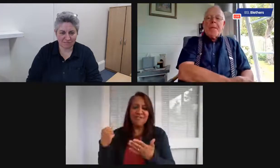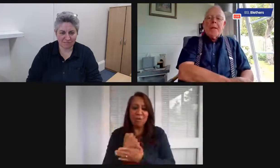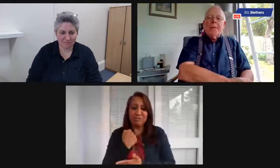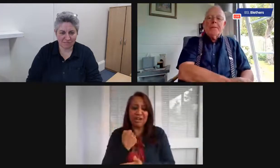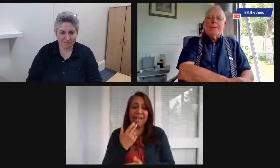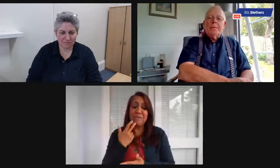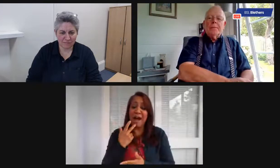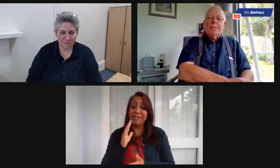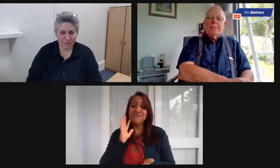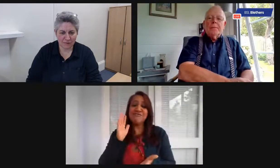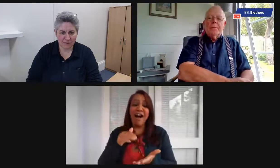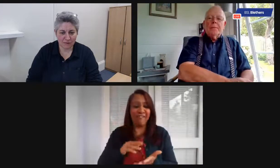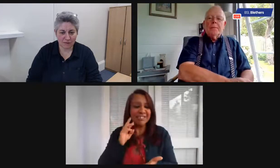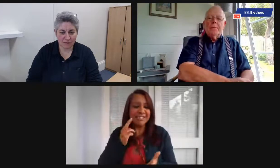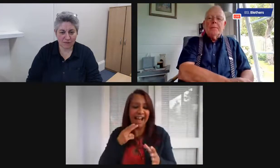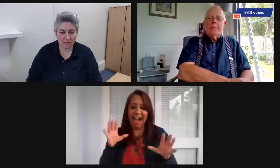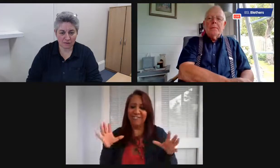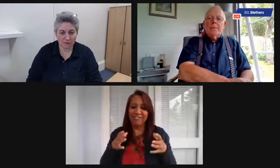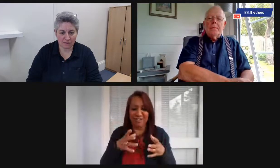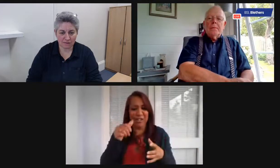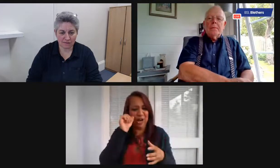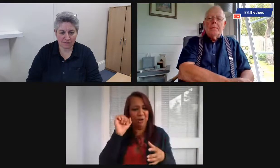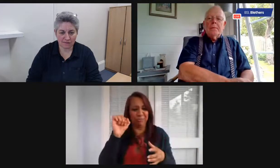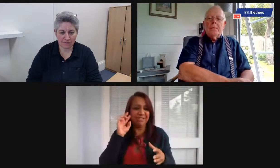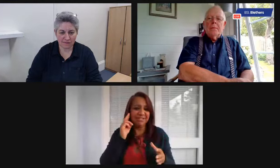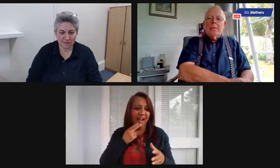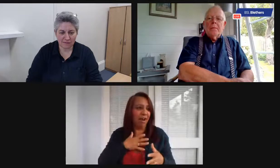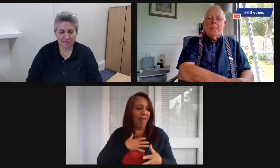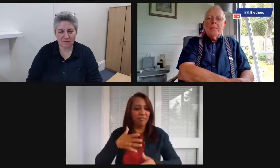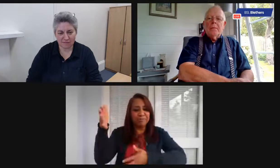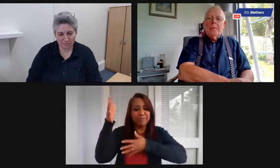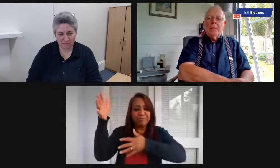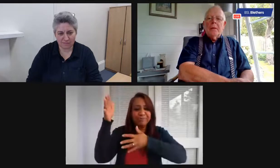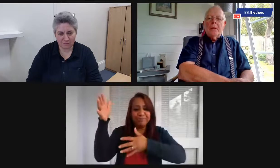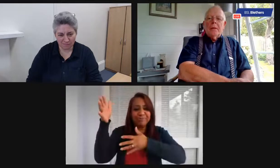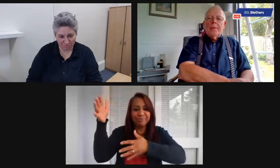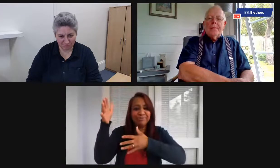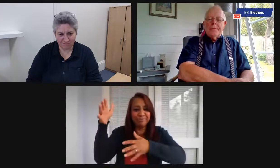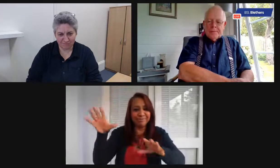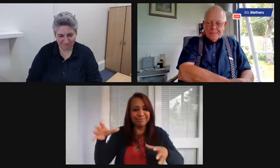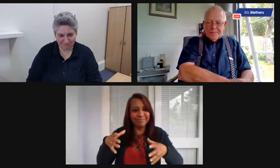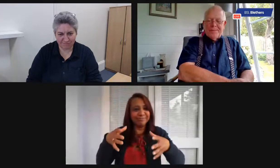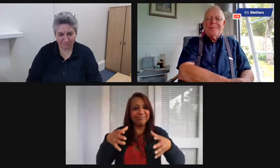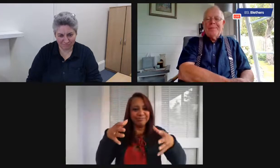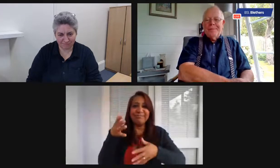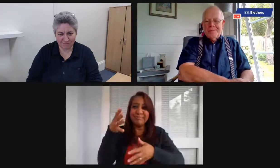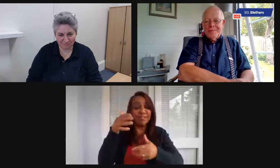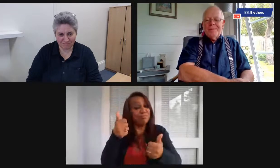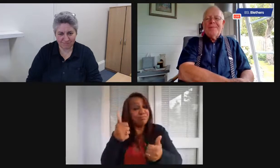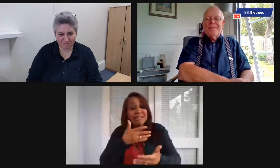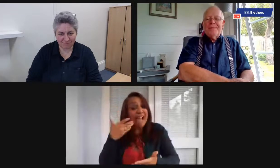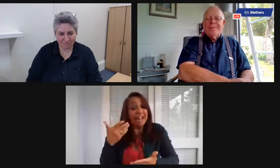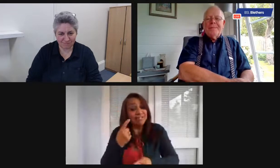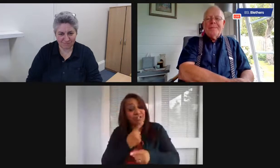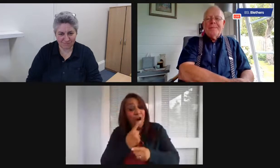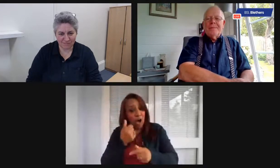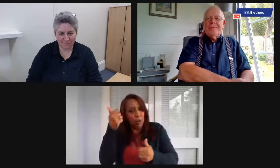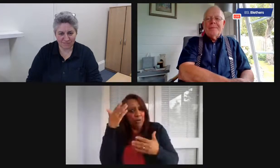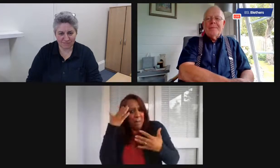maybe go further afield. But I can remember, unfortunately, when the first time I arrived, because we hadn't seen each other